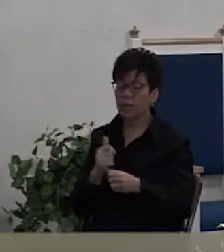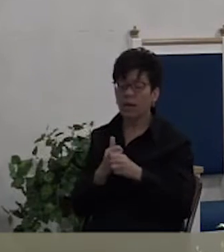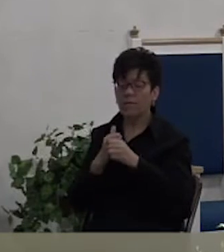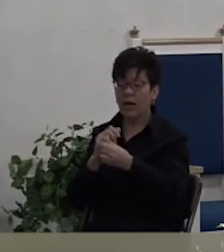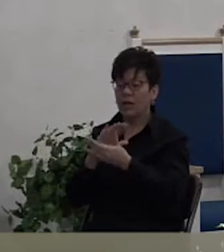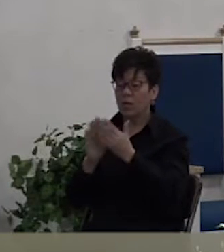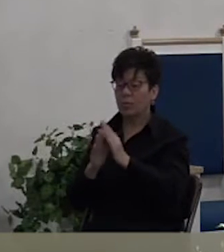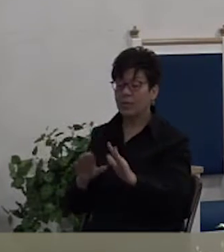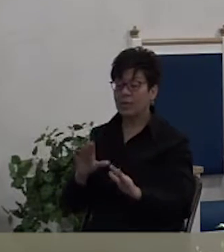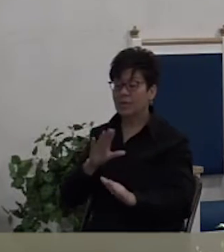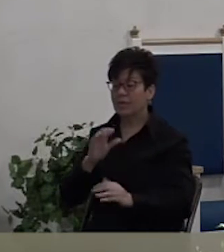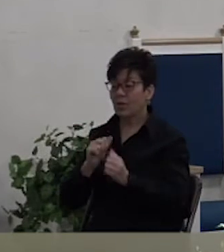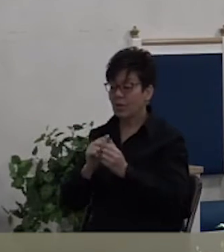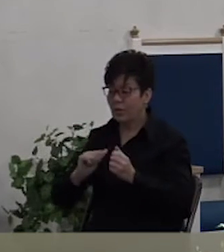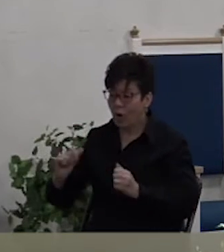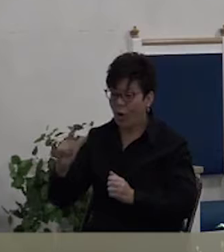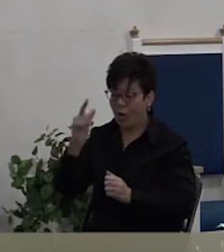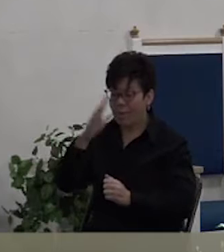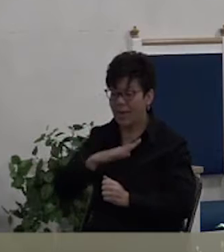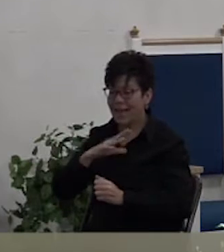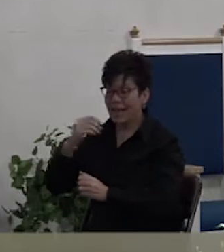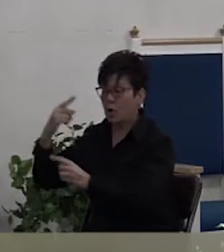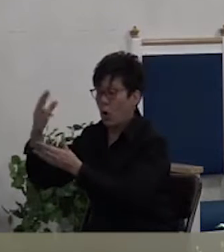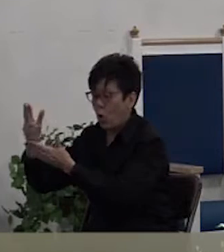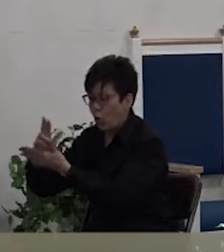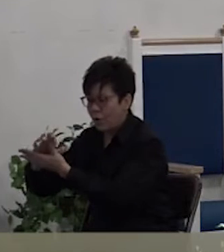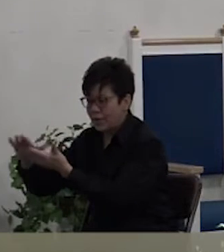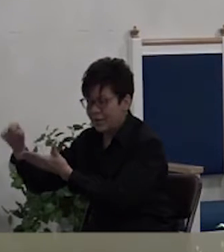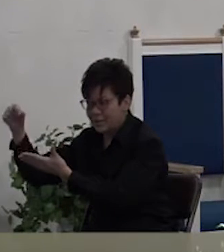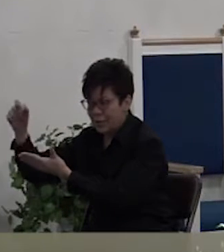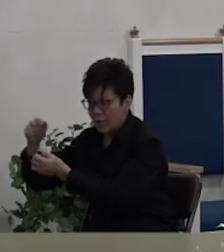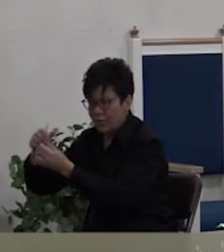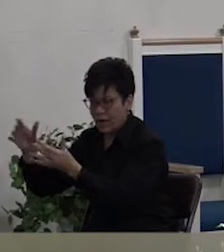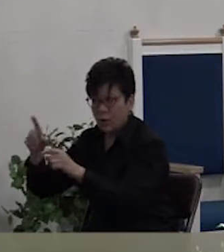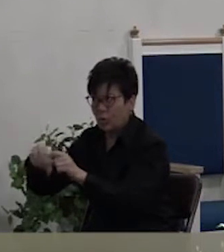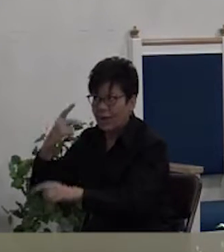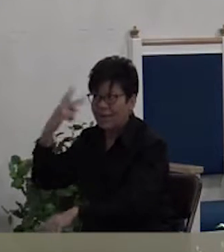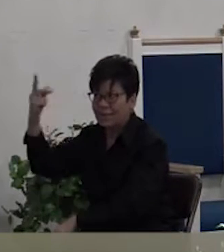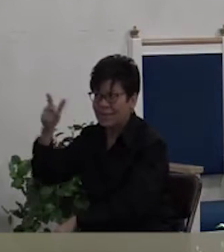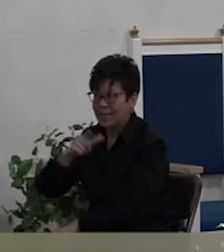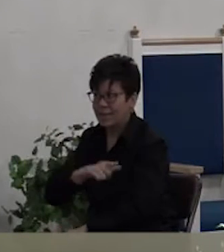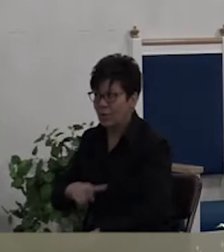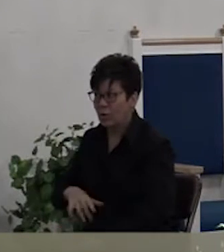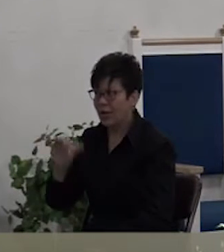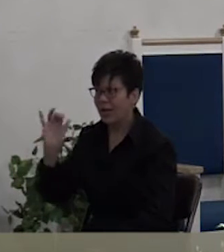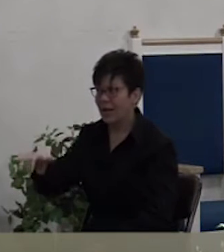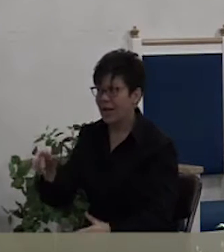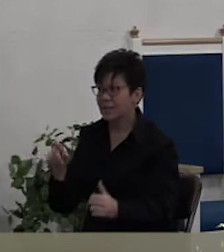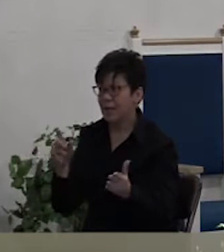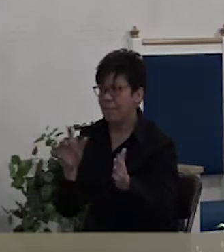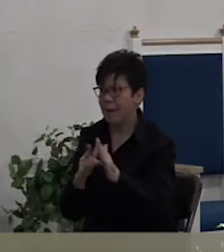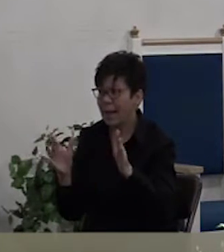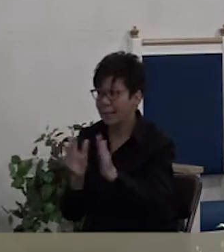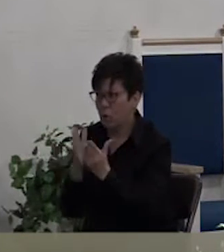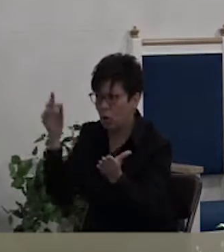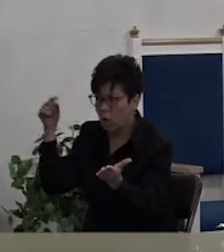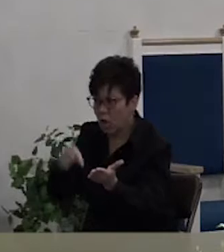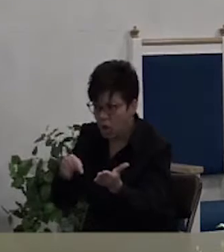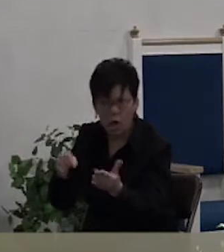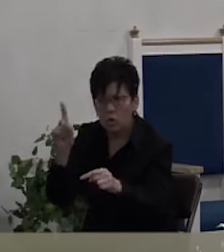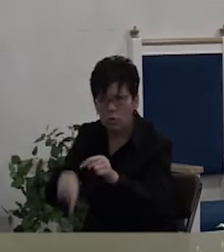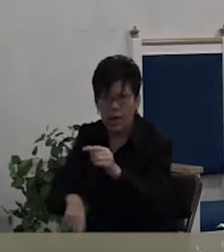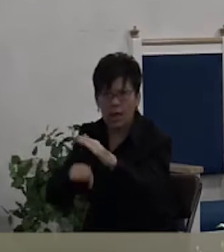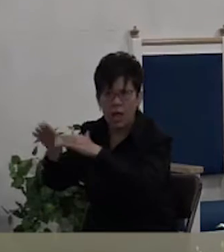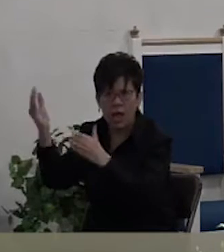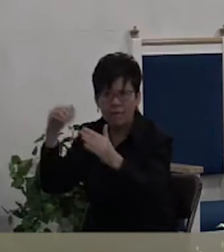and holiness, without which no man shall see the Lord. That's Bible. You're not getting to heaven and